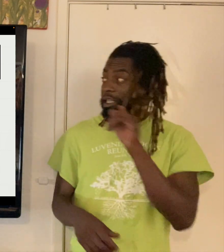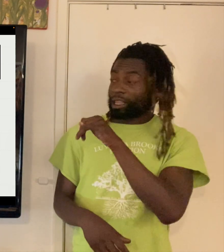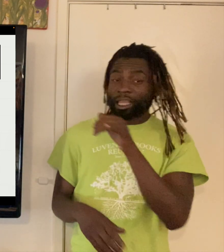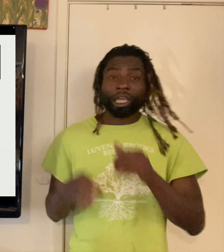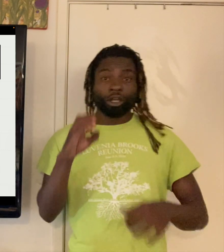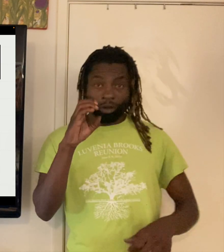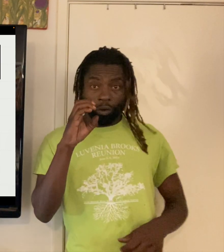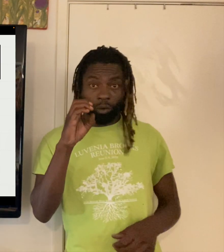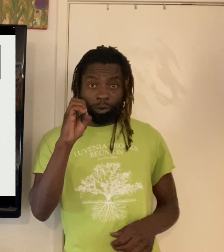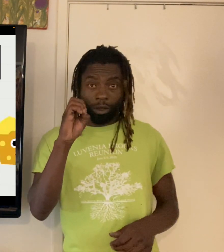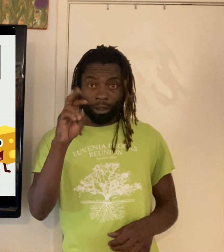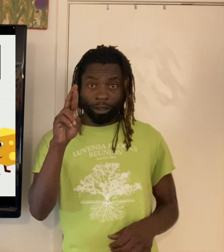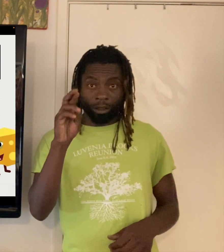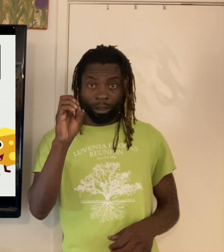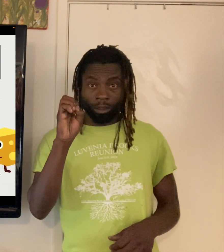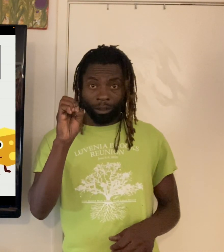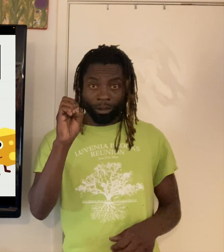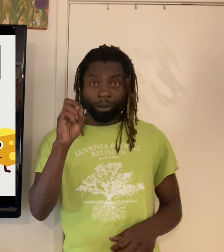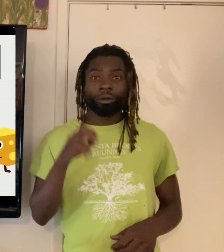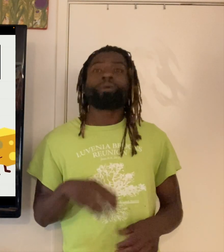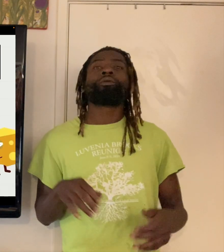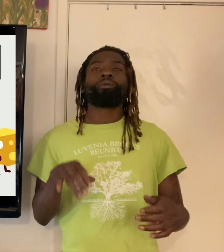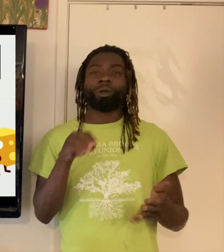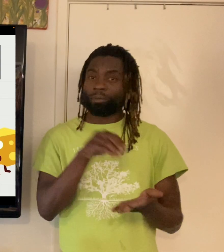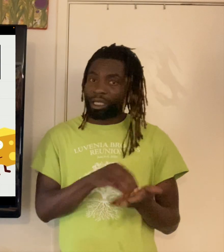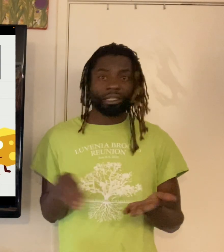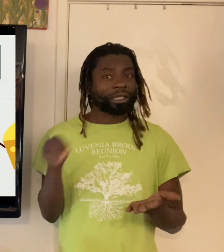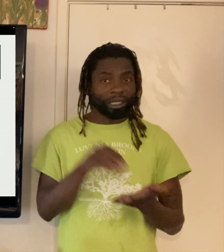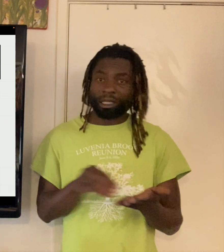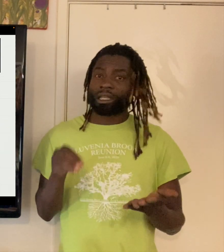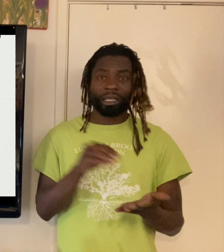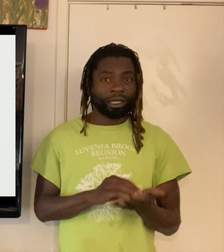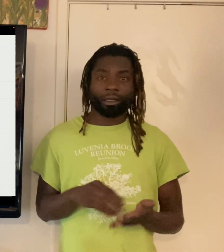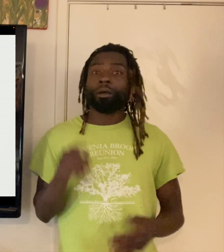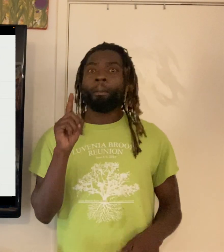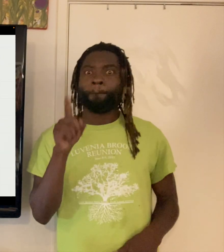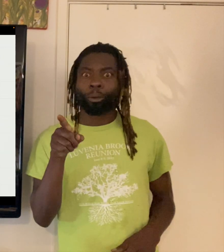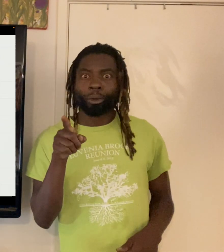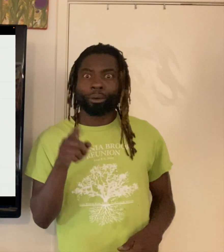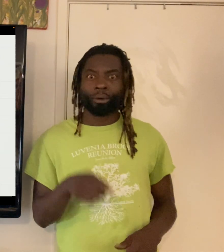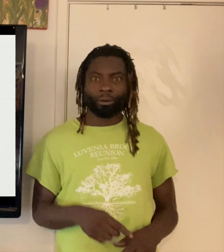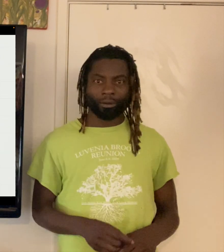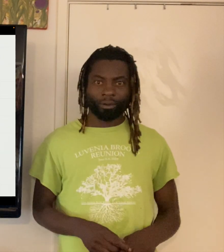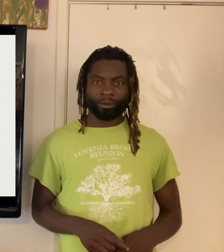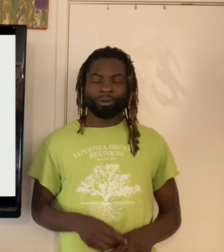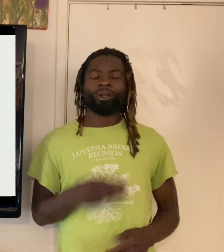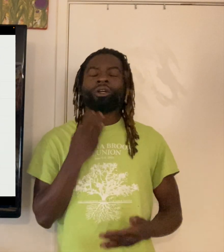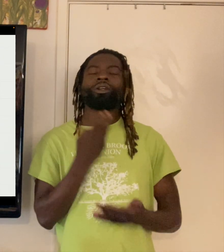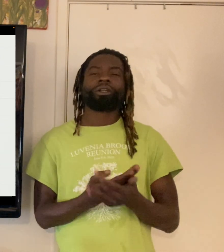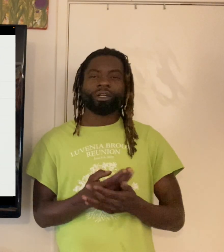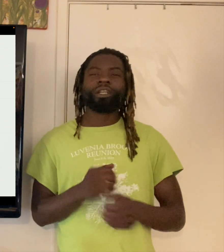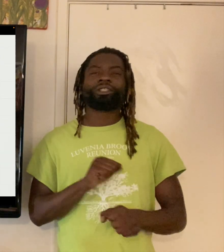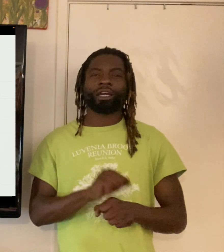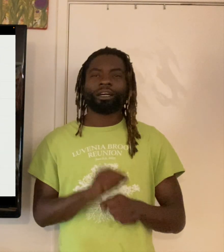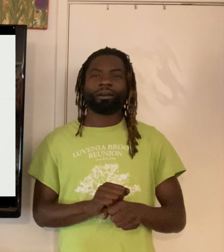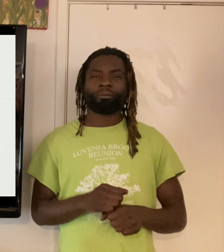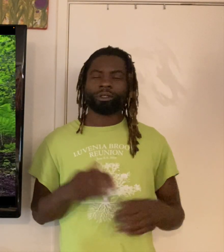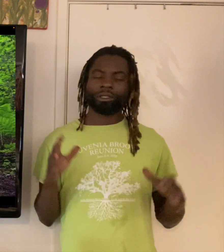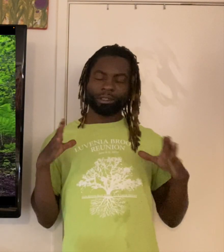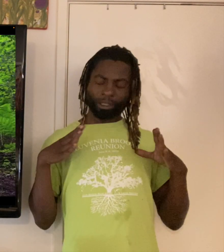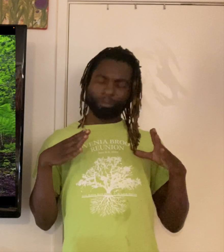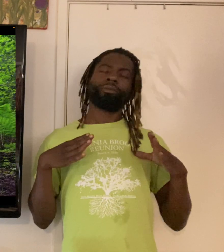that always repeats. Repeats. Boop. Okay, you've done such a good job. It is now time for a break